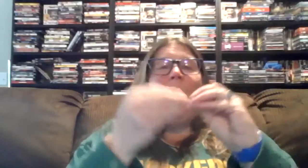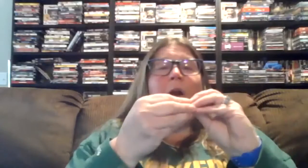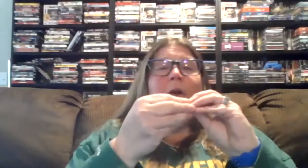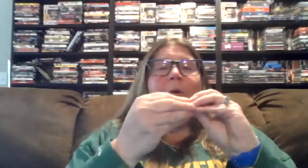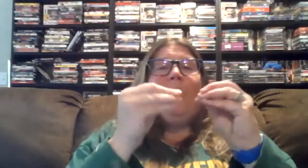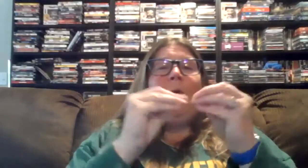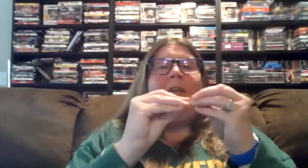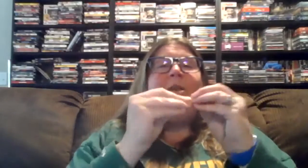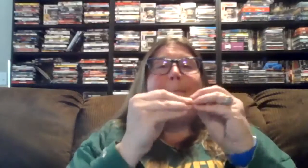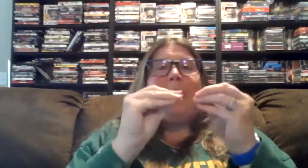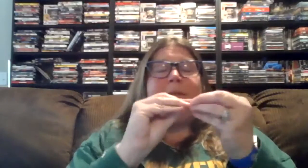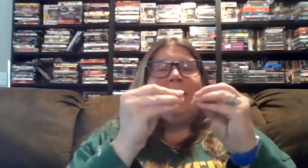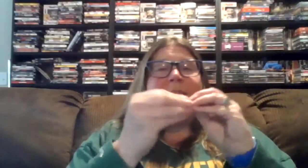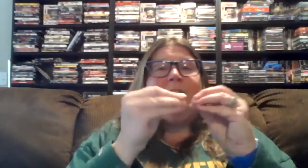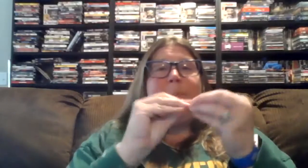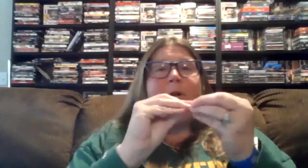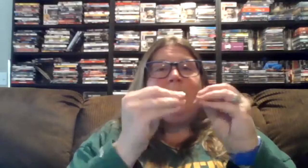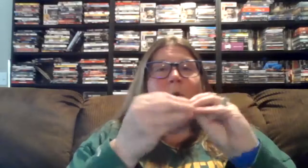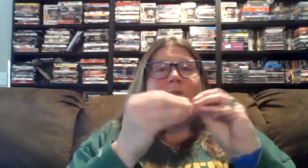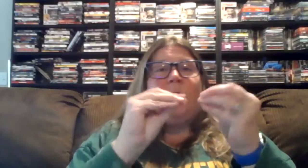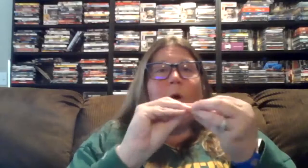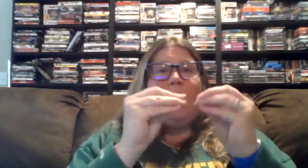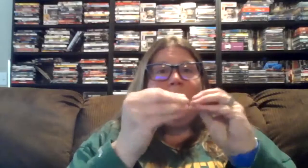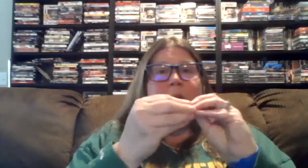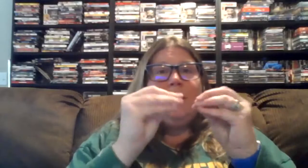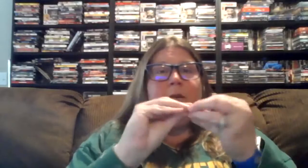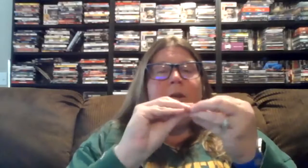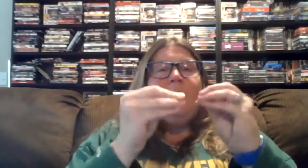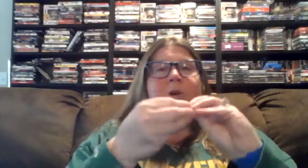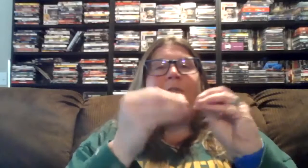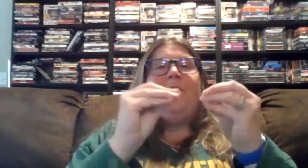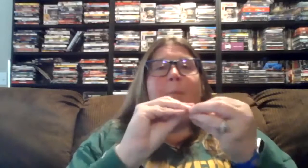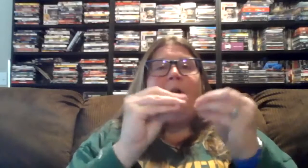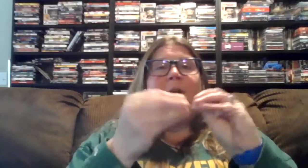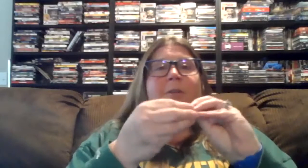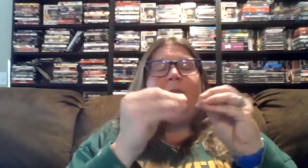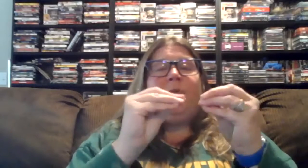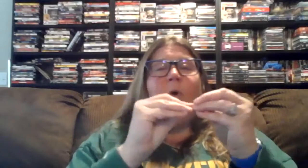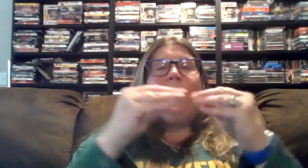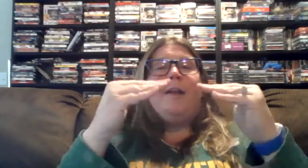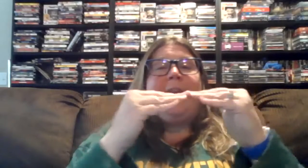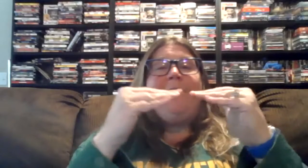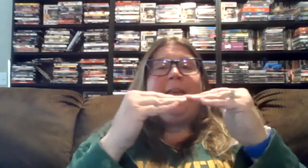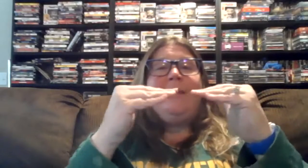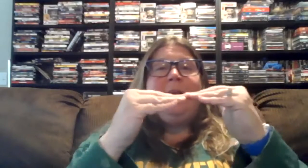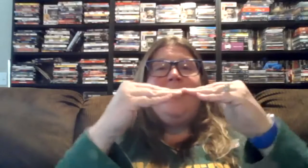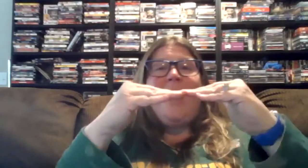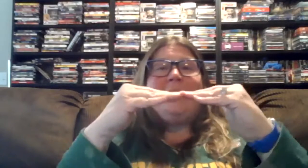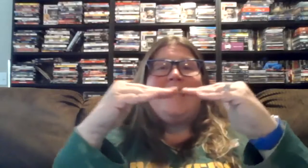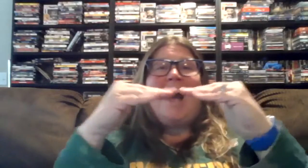score or the numbers. This is numbers or score. So if the numbers or the score were even, that's a